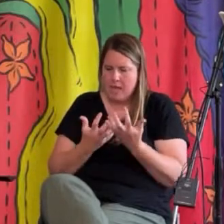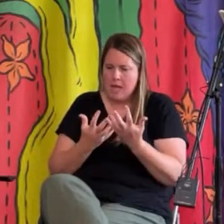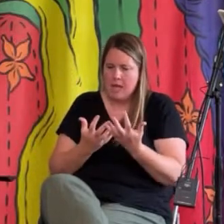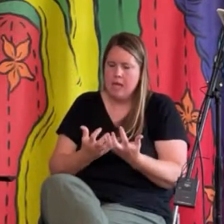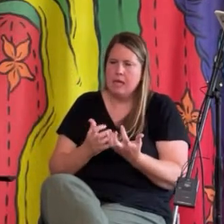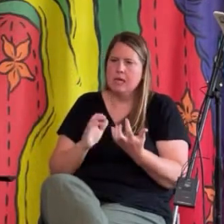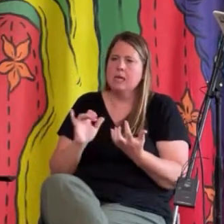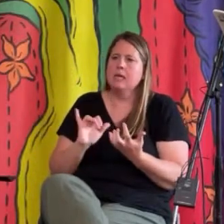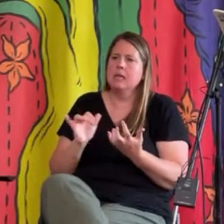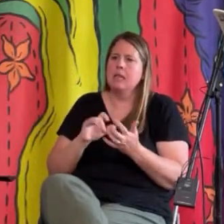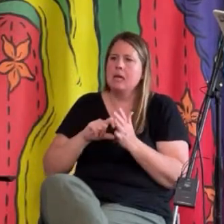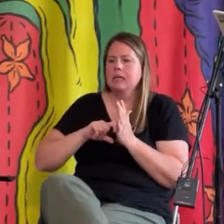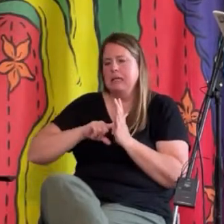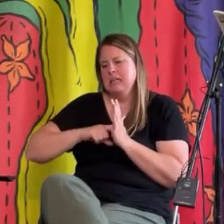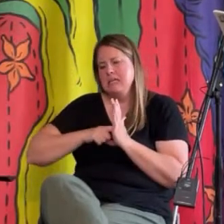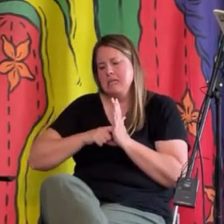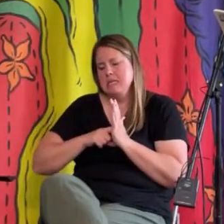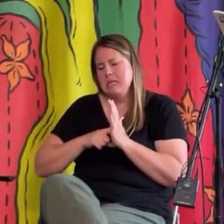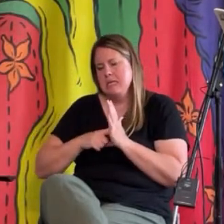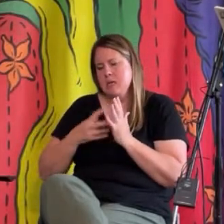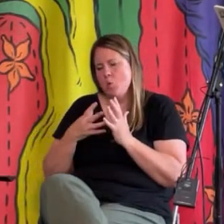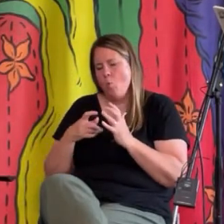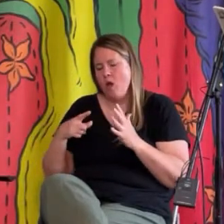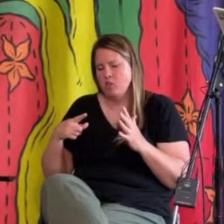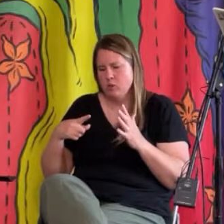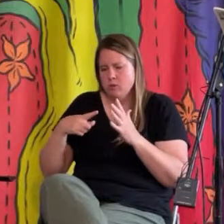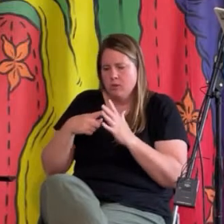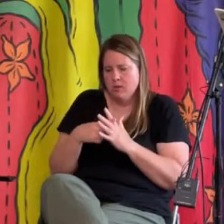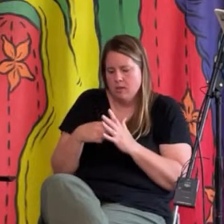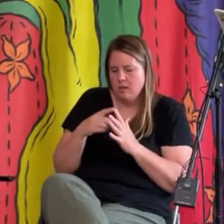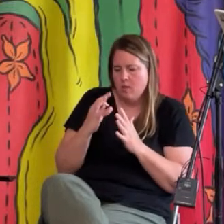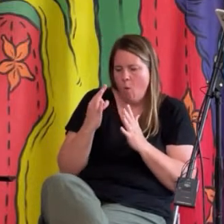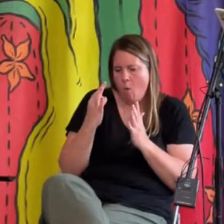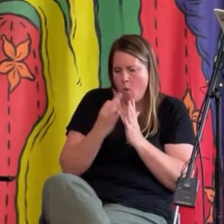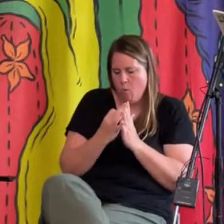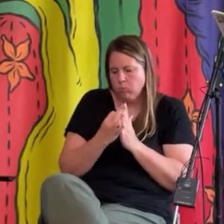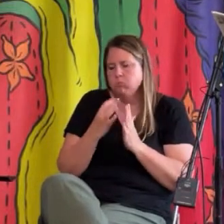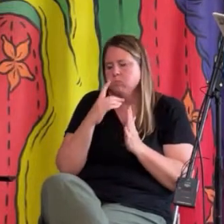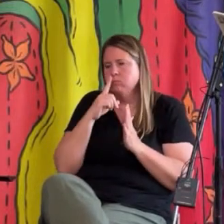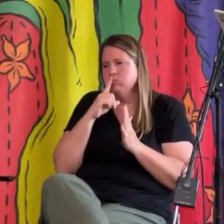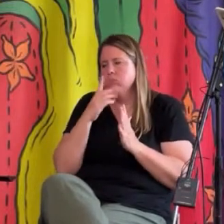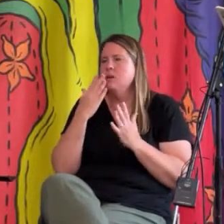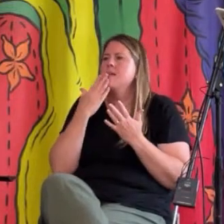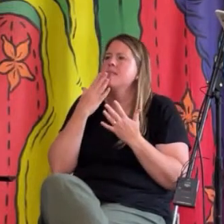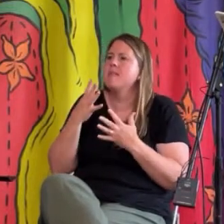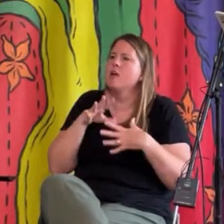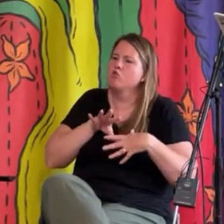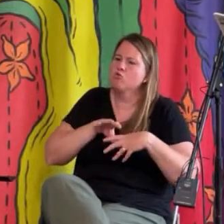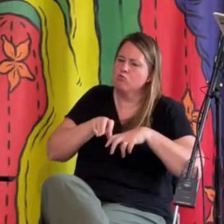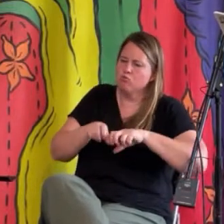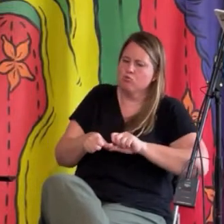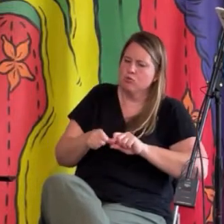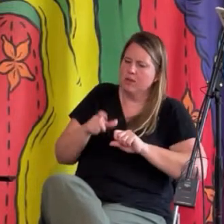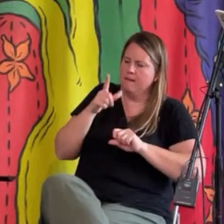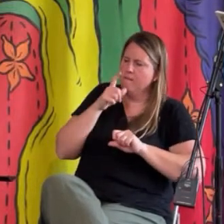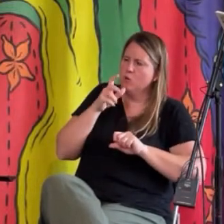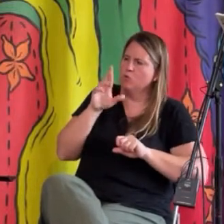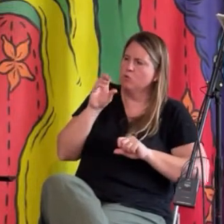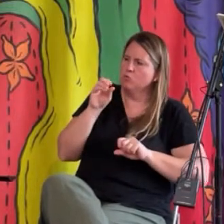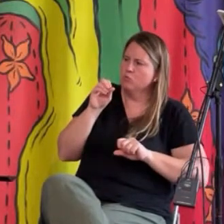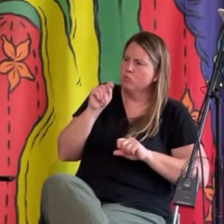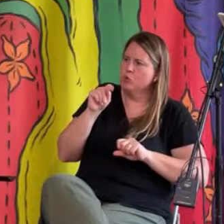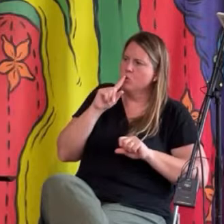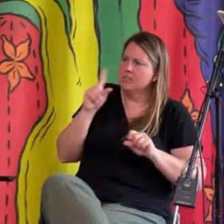key begs a keyhole. Thank you, grief, whose root is love, and